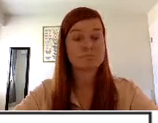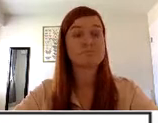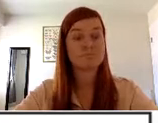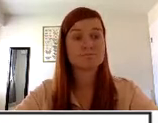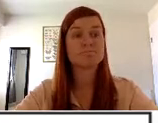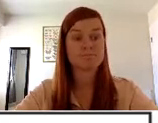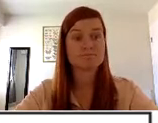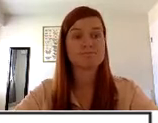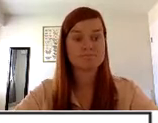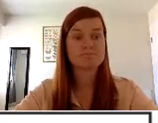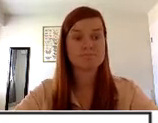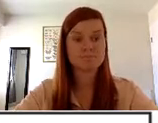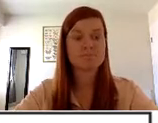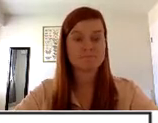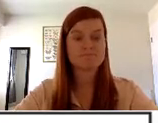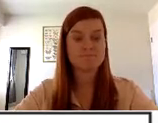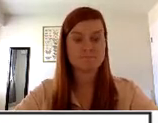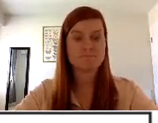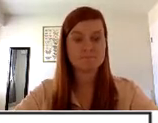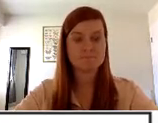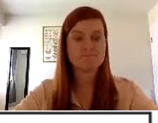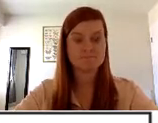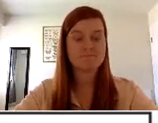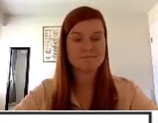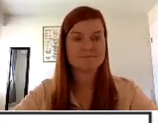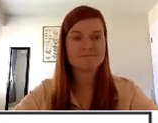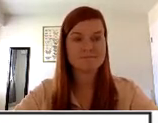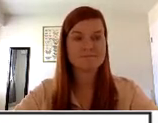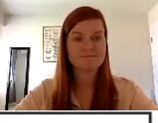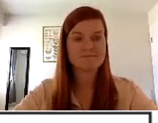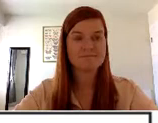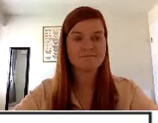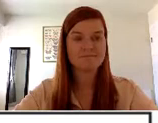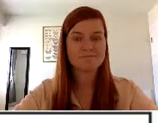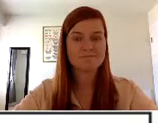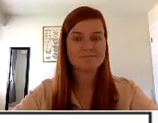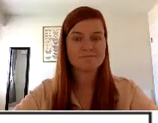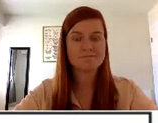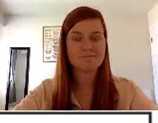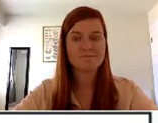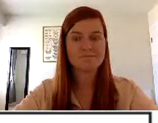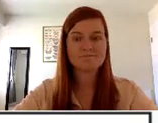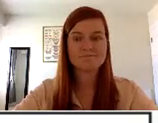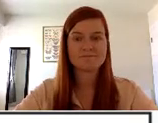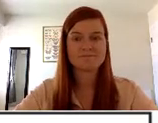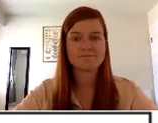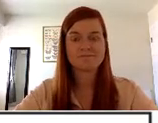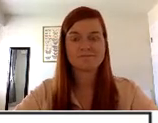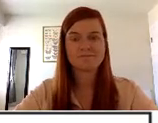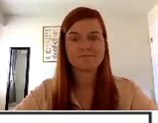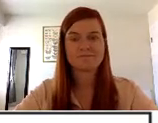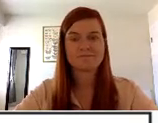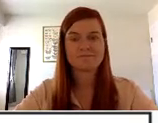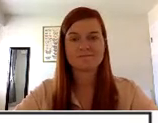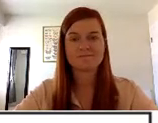pizza pan, a large mixing bowl, and a pizza slicer, and some other stuff.